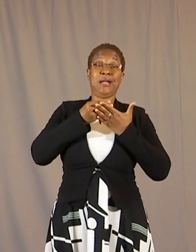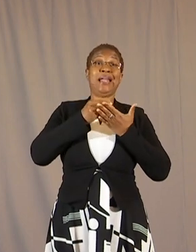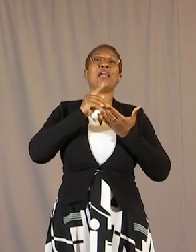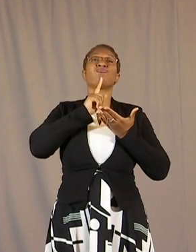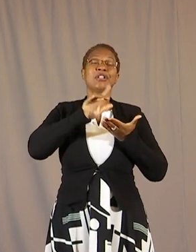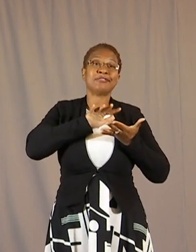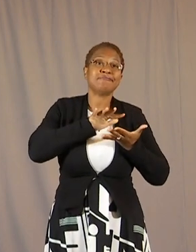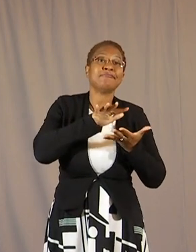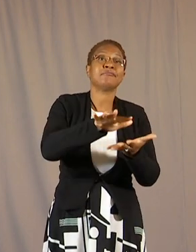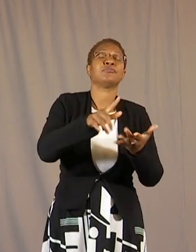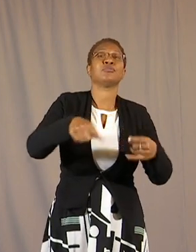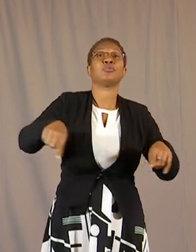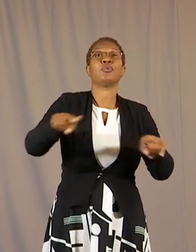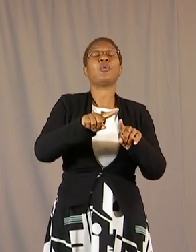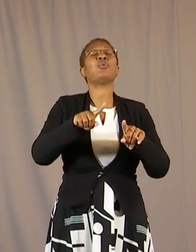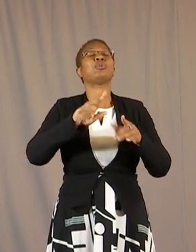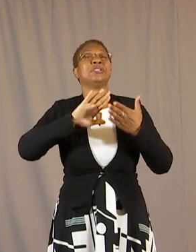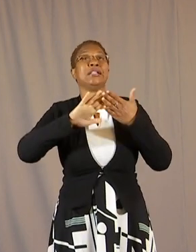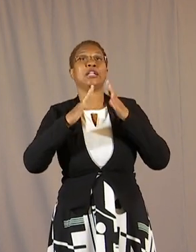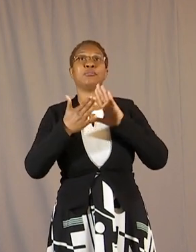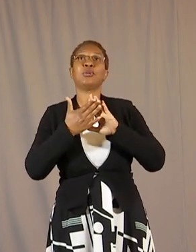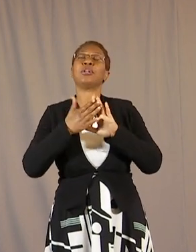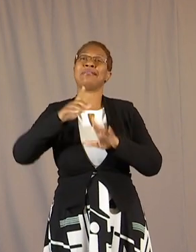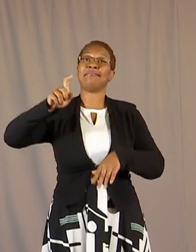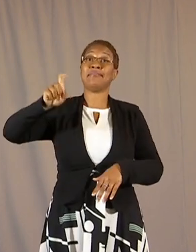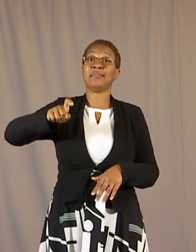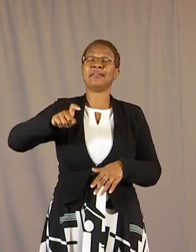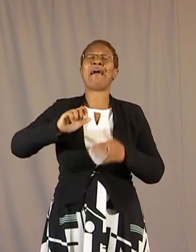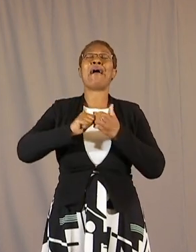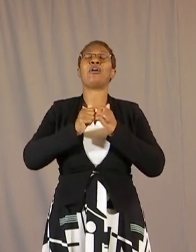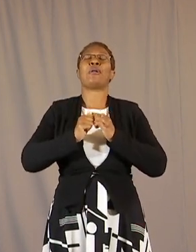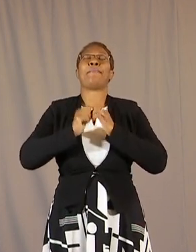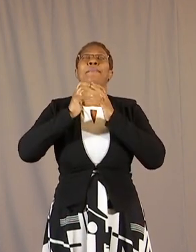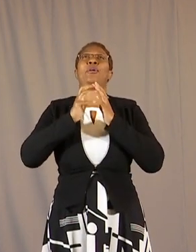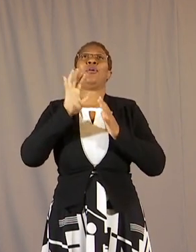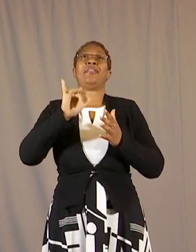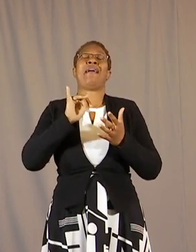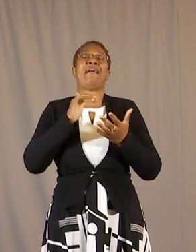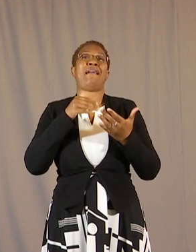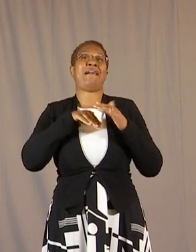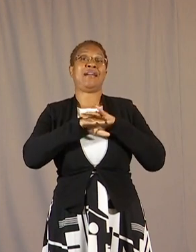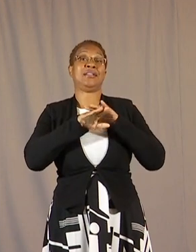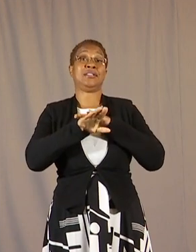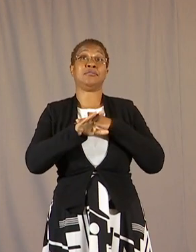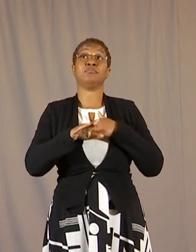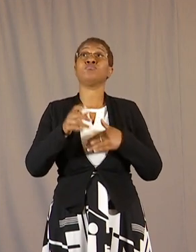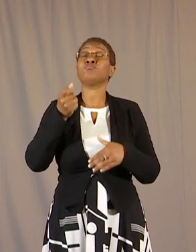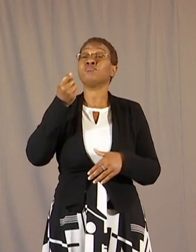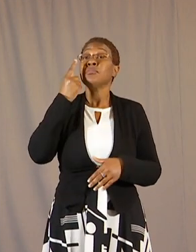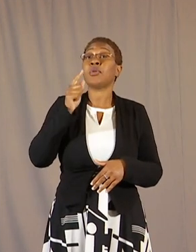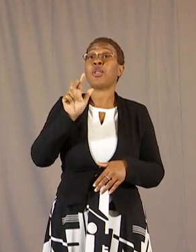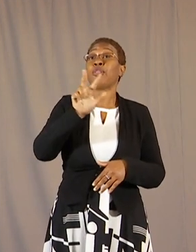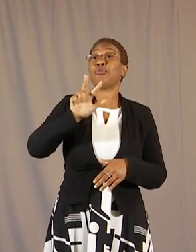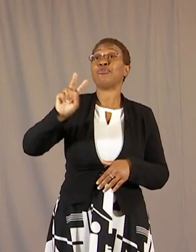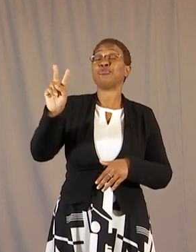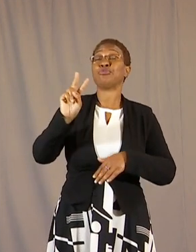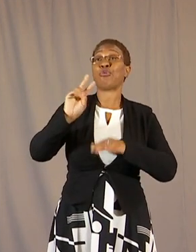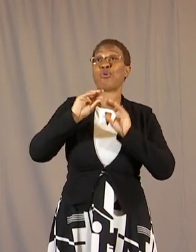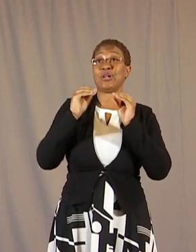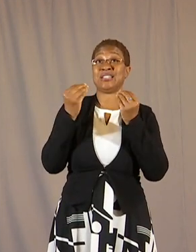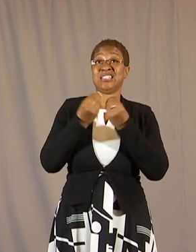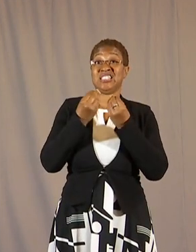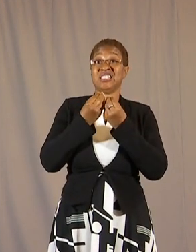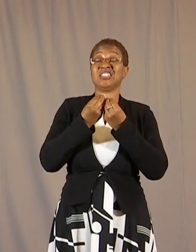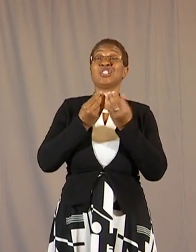the resources, help to build their capacity. We had some of those 32 organizations that were funded. They served